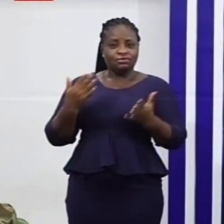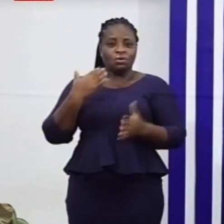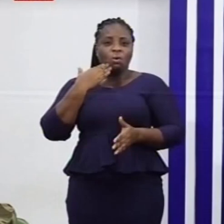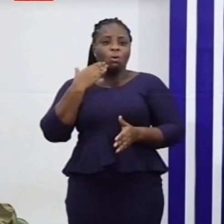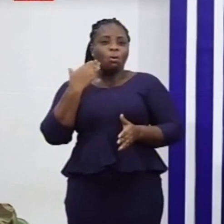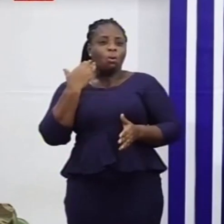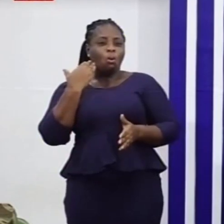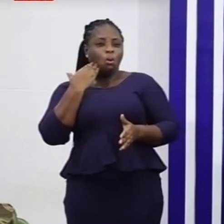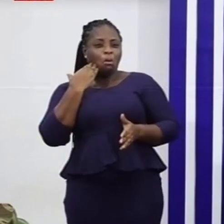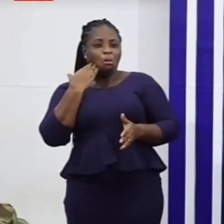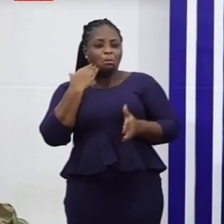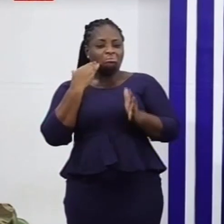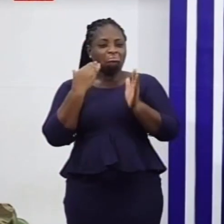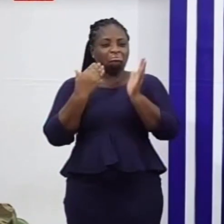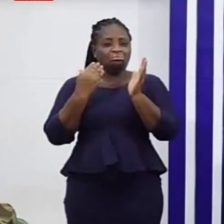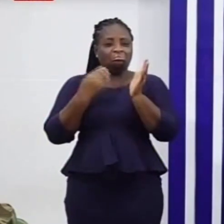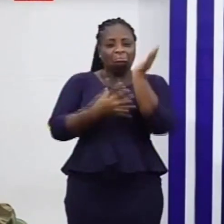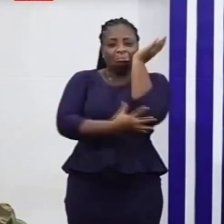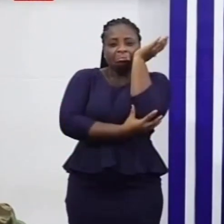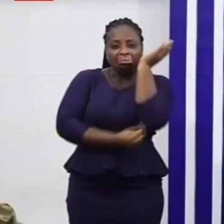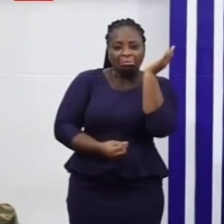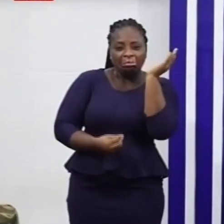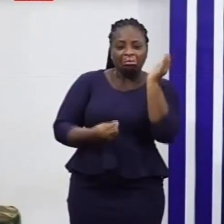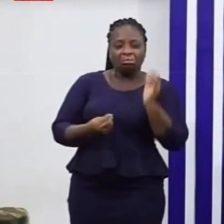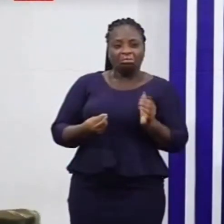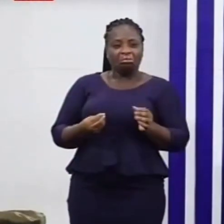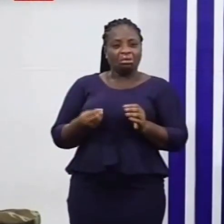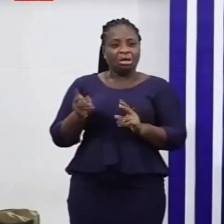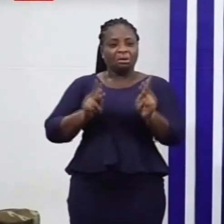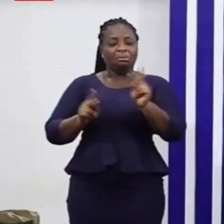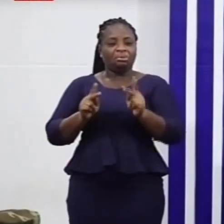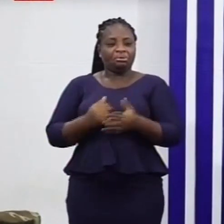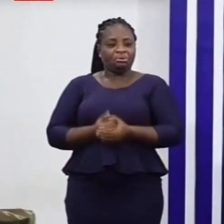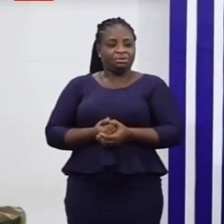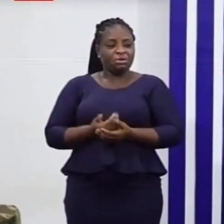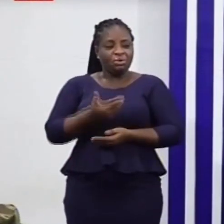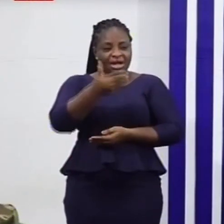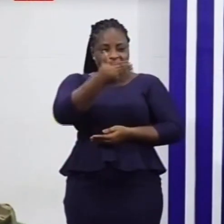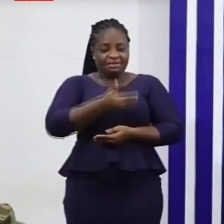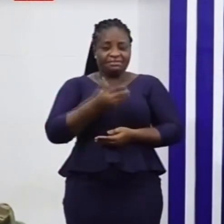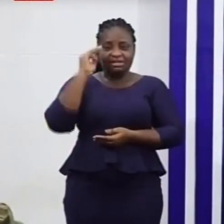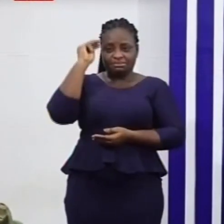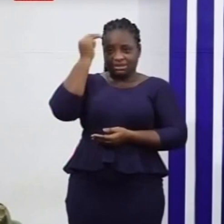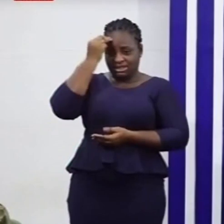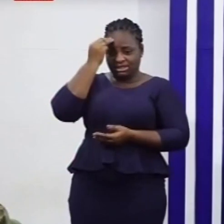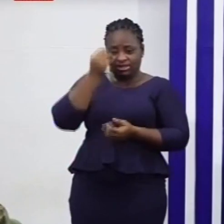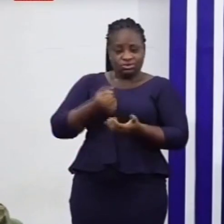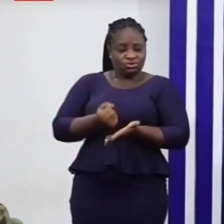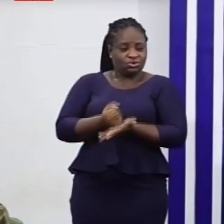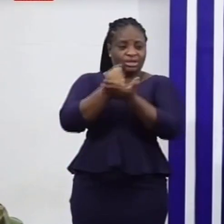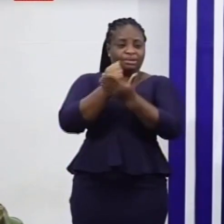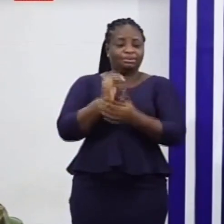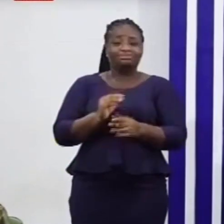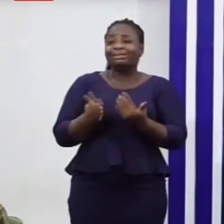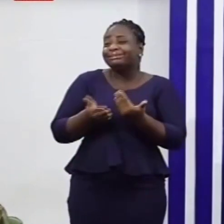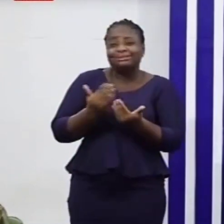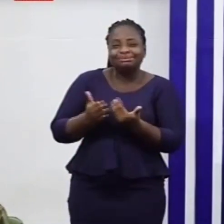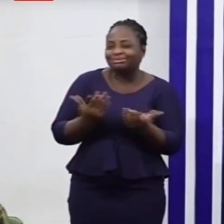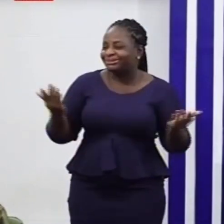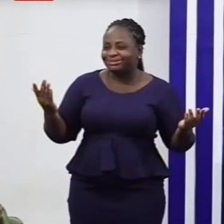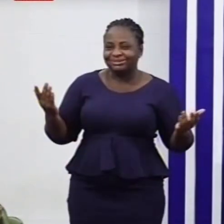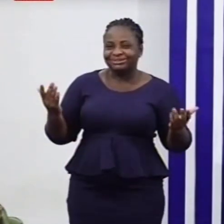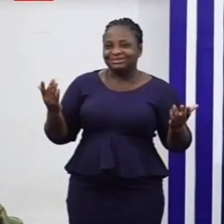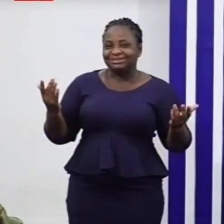and the vulnerable. Shortly, I would invite the Minister responsible for social protection to assist us with a brief on that. But simply, very quickly,